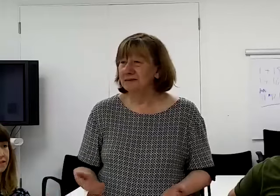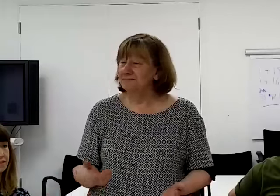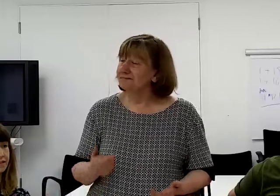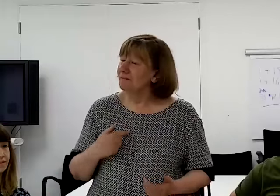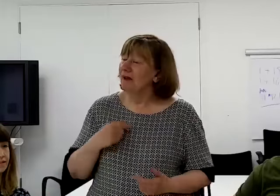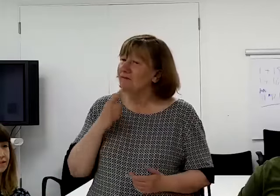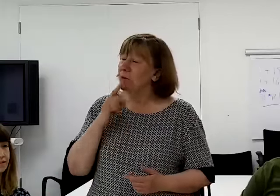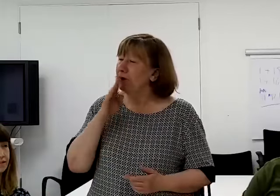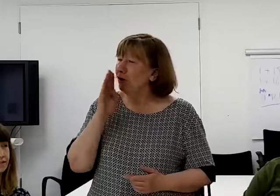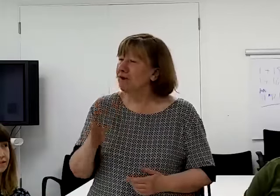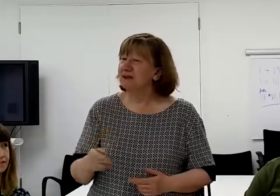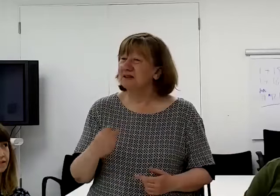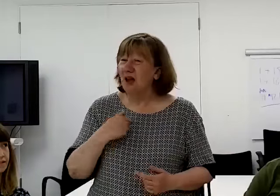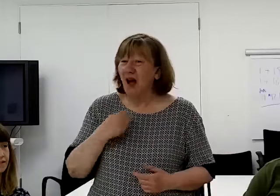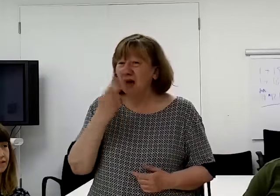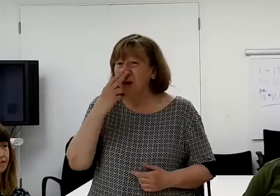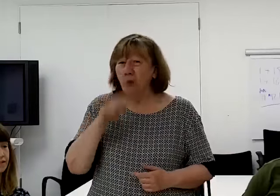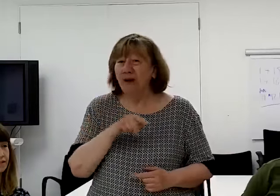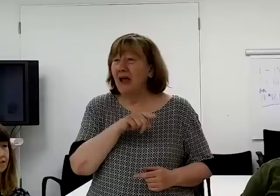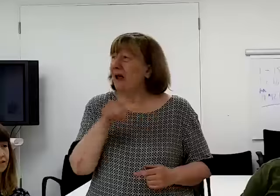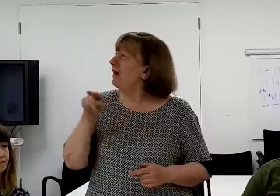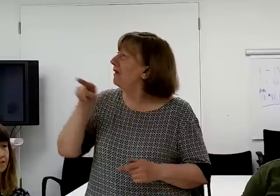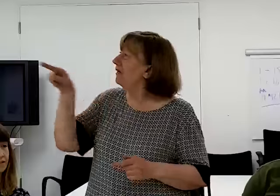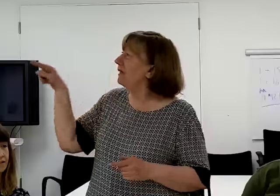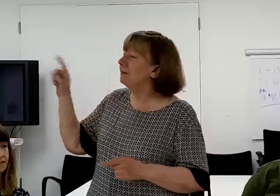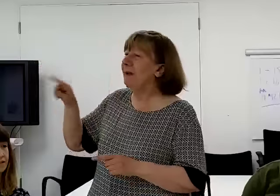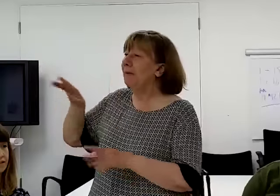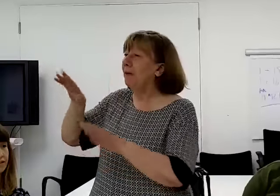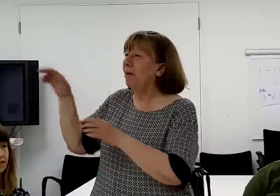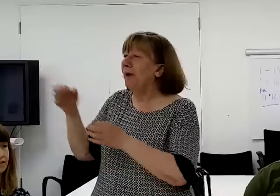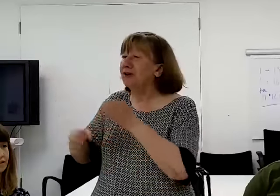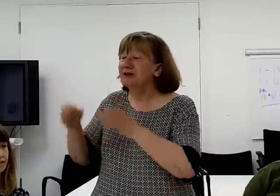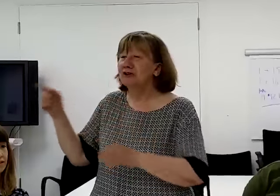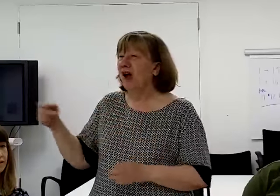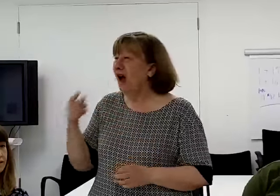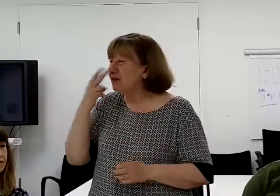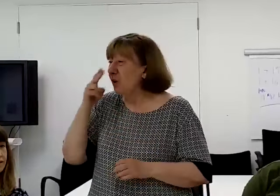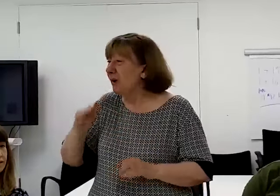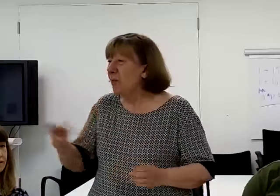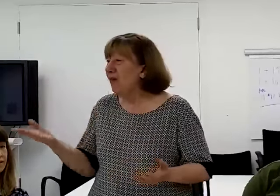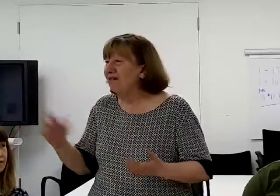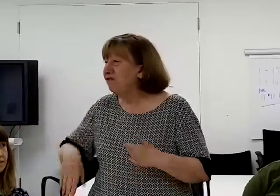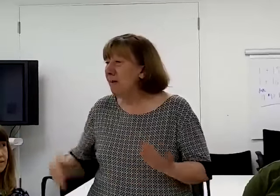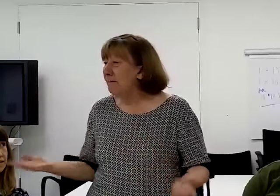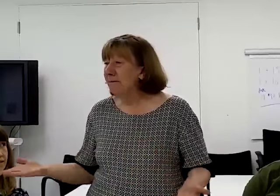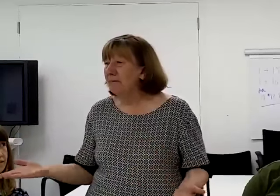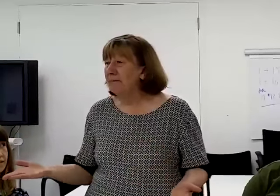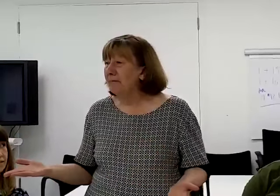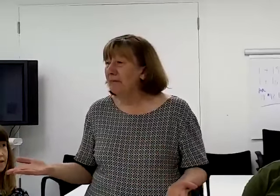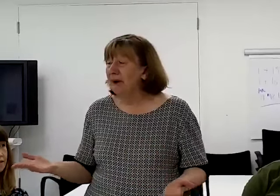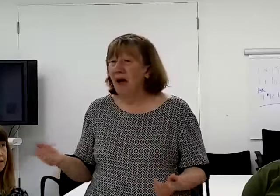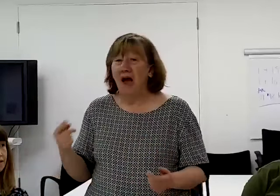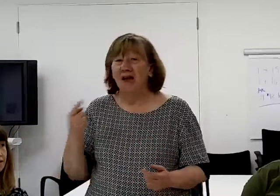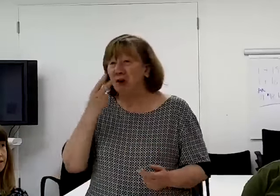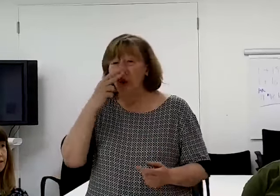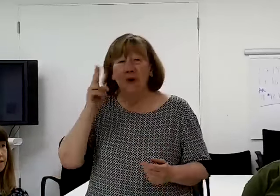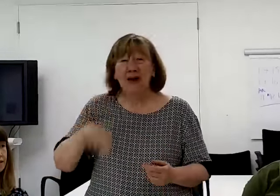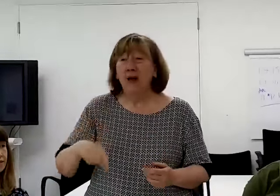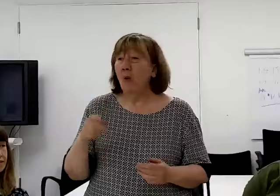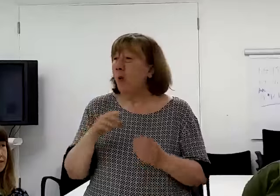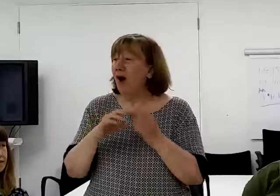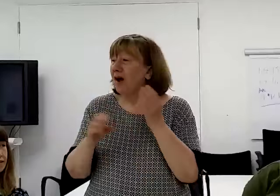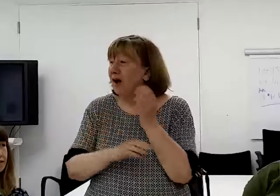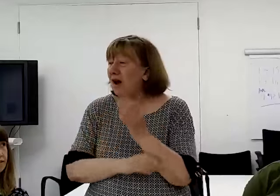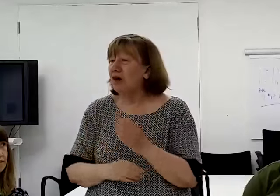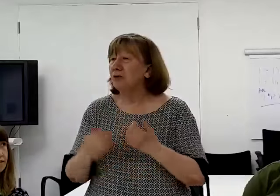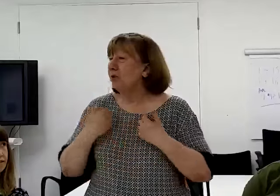Really, the answer's no. So if I'm being honest, I don't care these people, these politicians, I don't care where they're